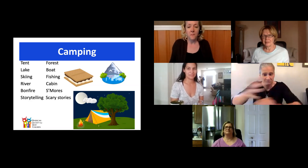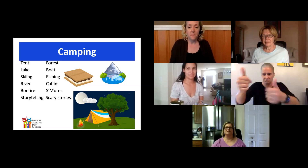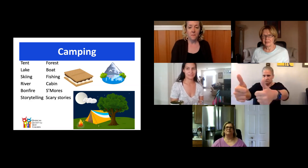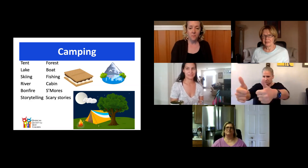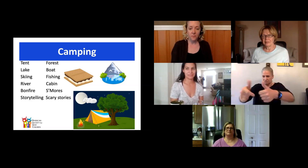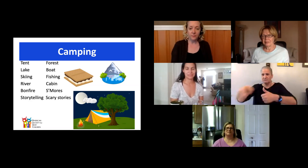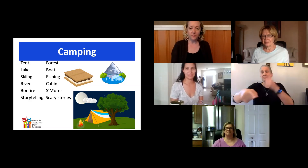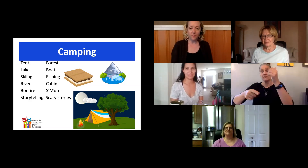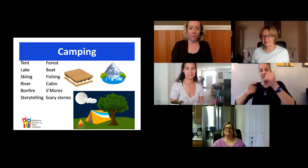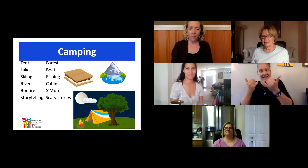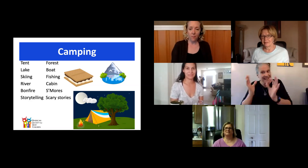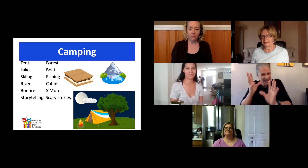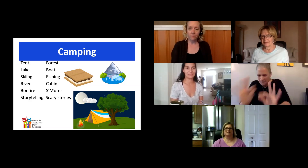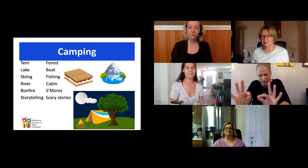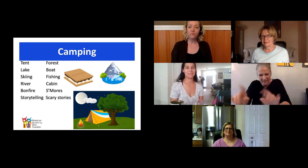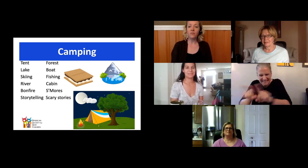Okay, I climb trees.